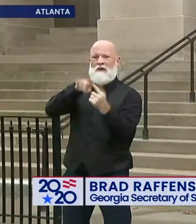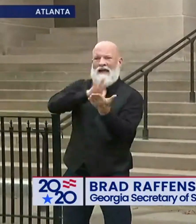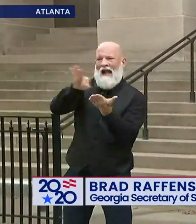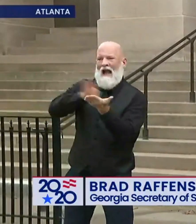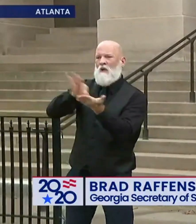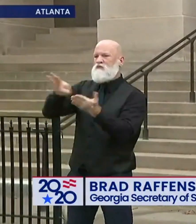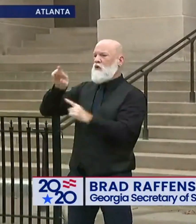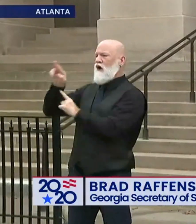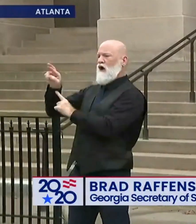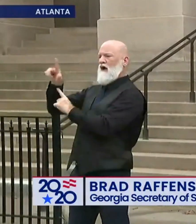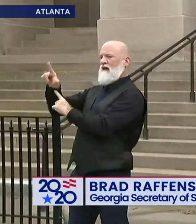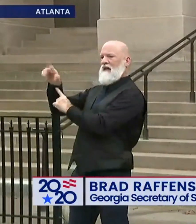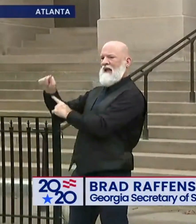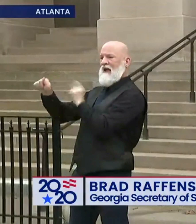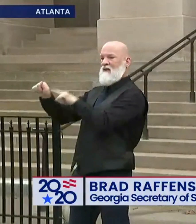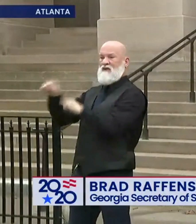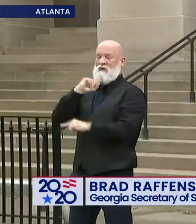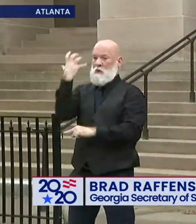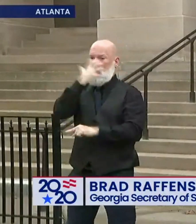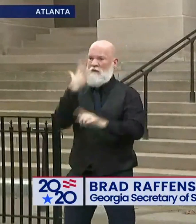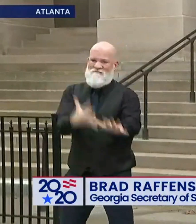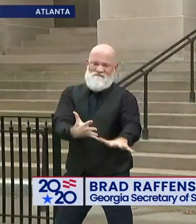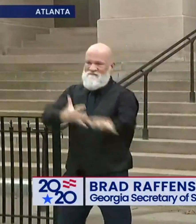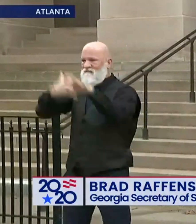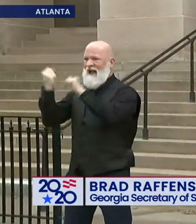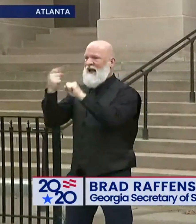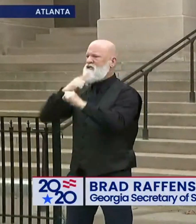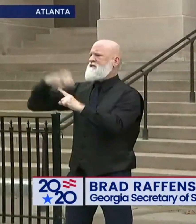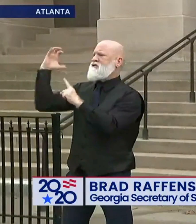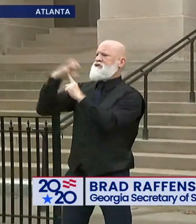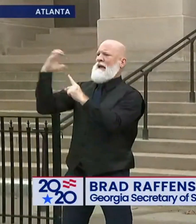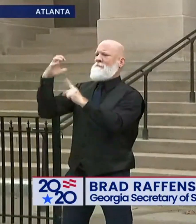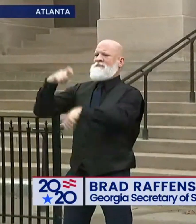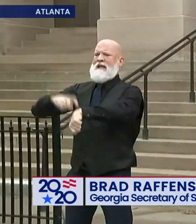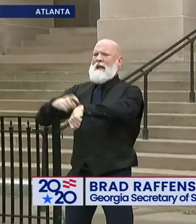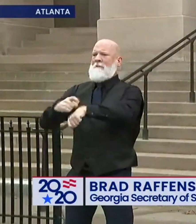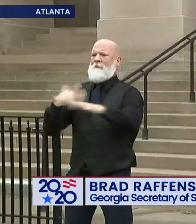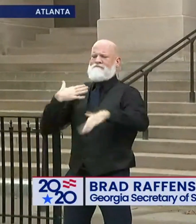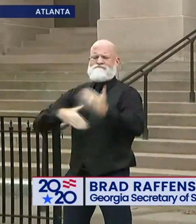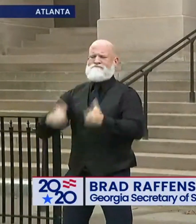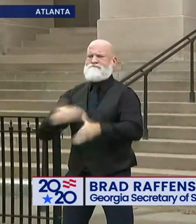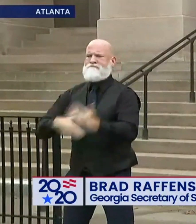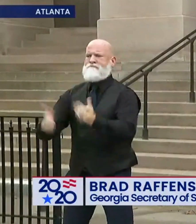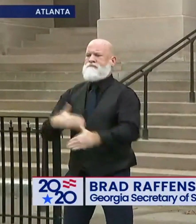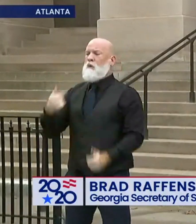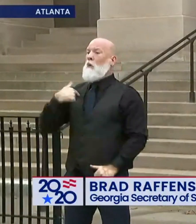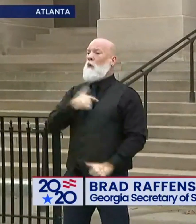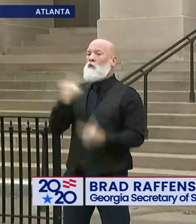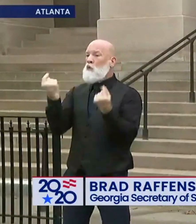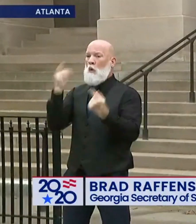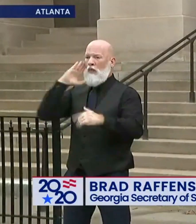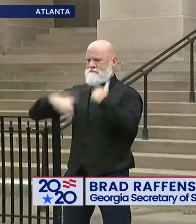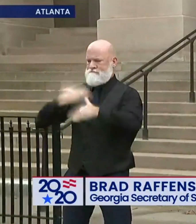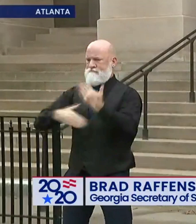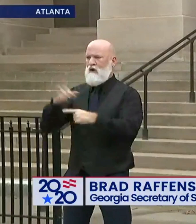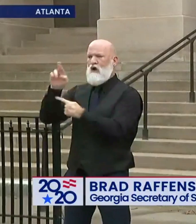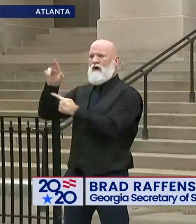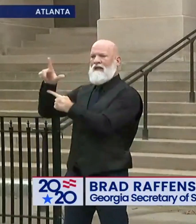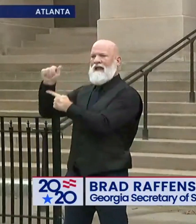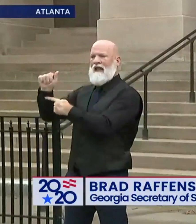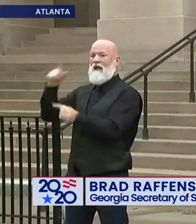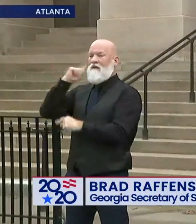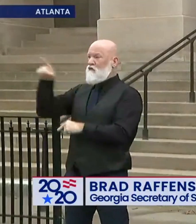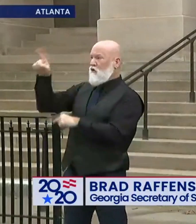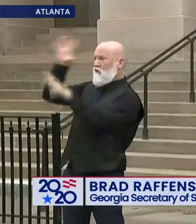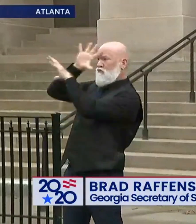record time that we've done this. We're actually eventually going to be doing risk limiting audits for a host of elections to give you, the voter, confidence that when